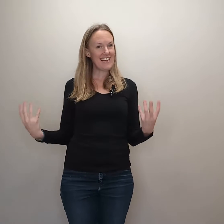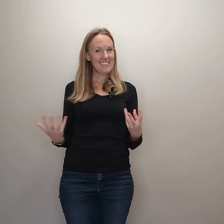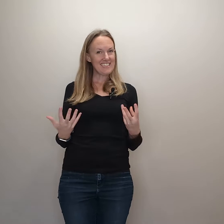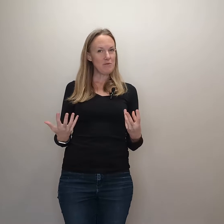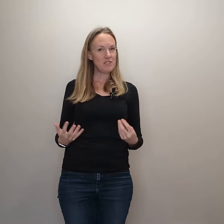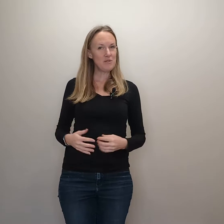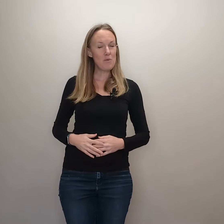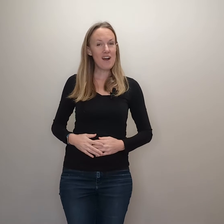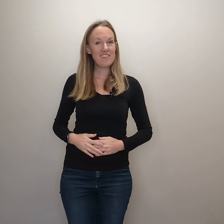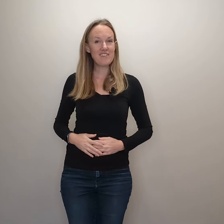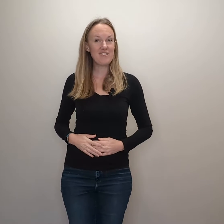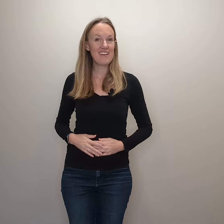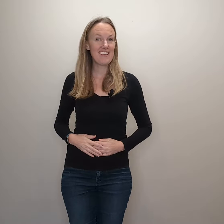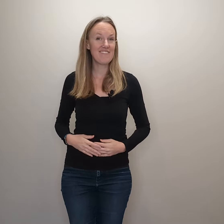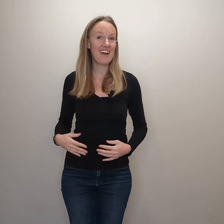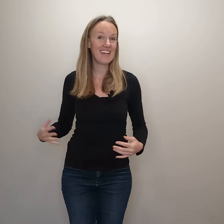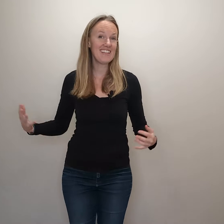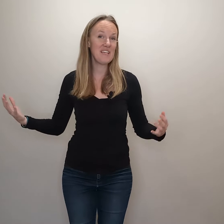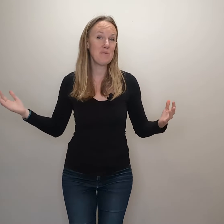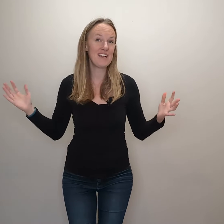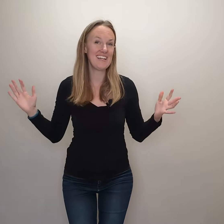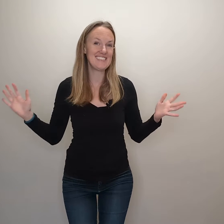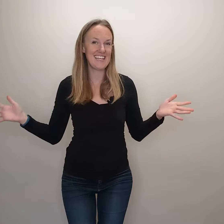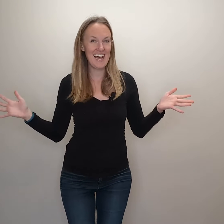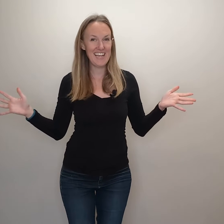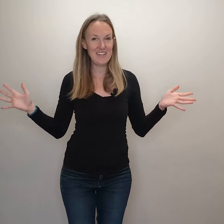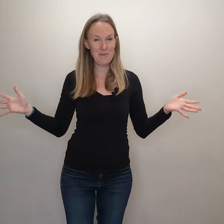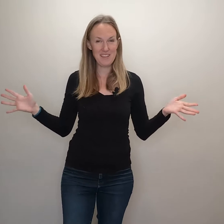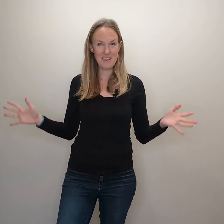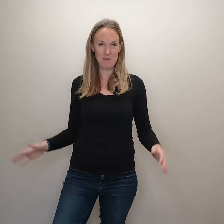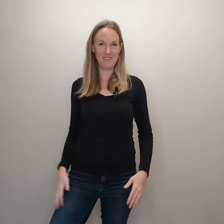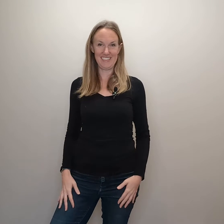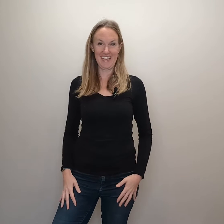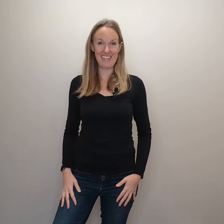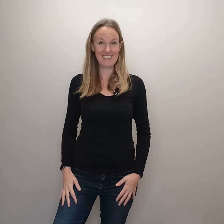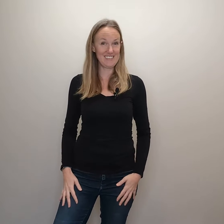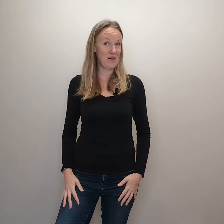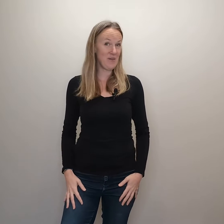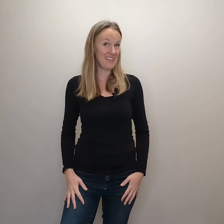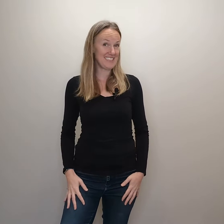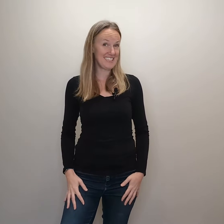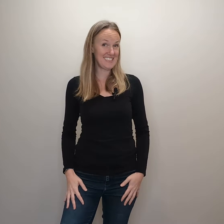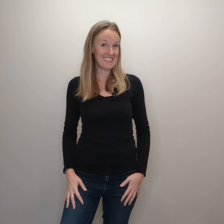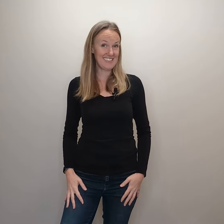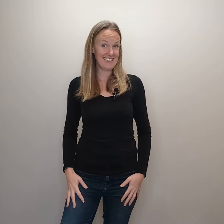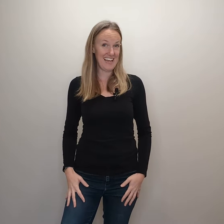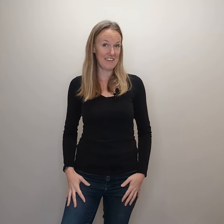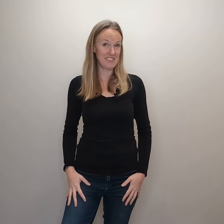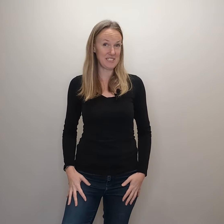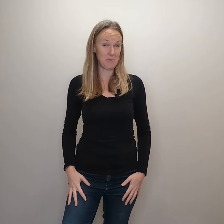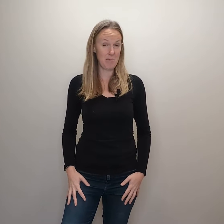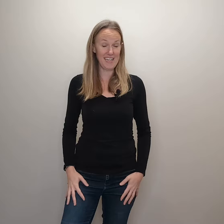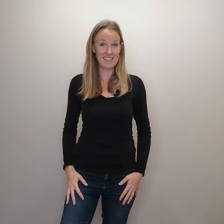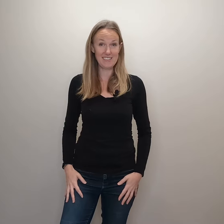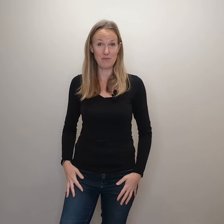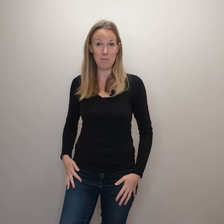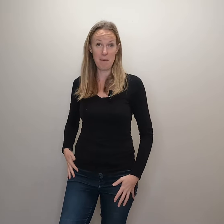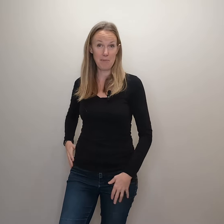next day we'll do a walkthrough, and then finally we're going to sign with the music. So let's get started. After some reminders,